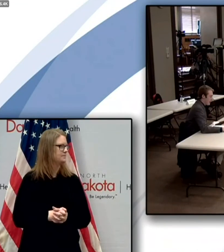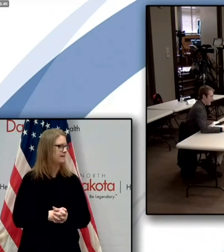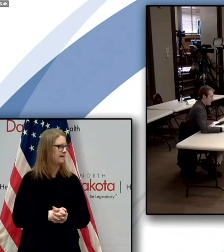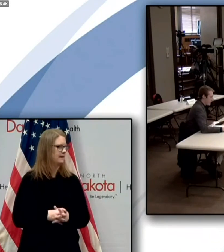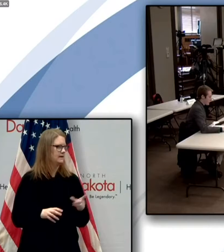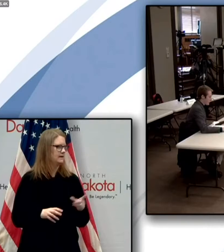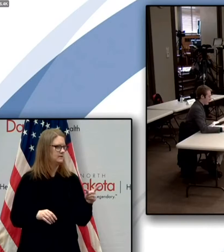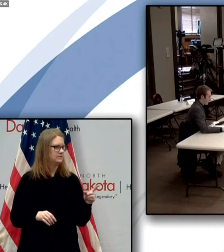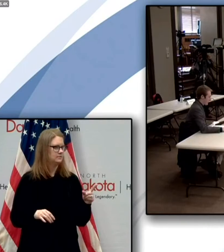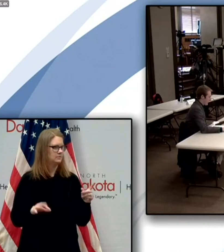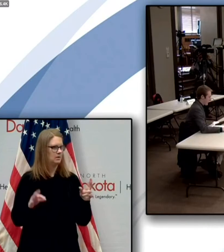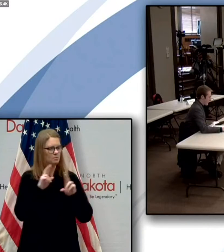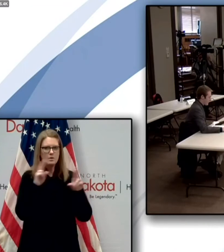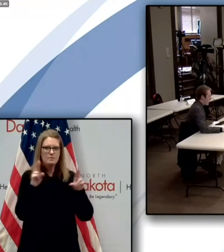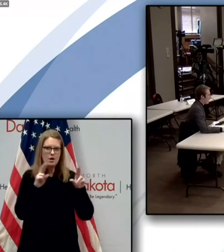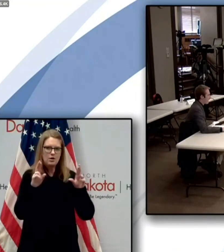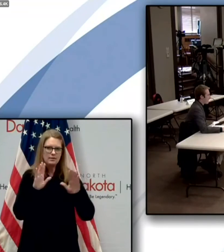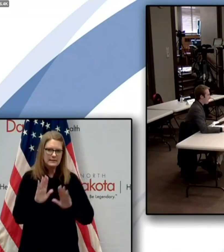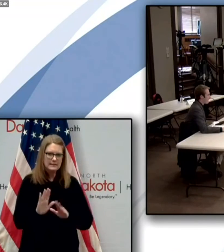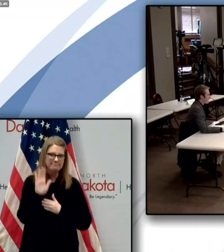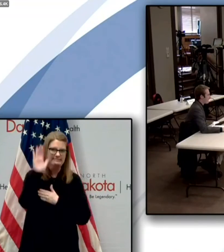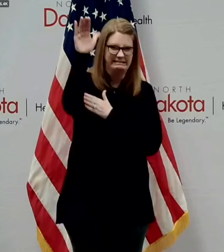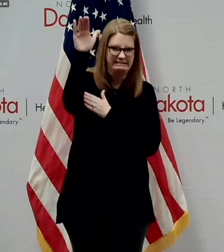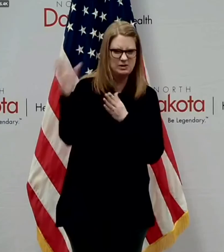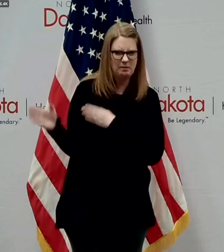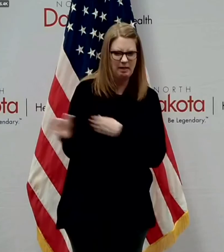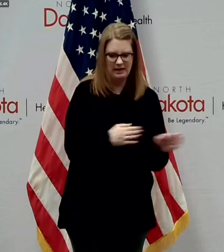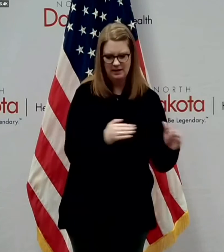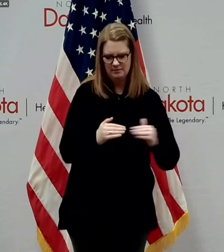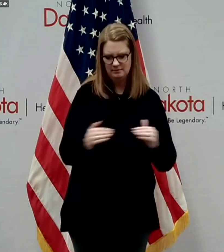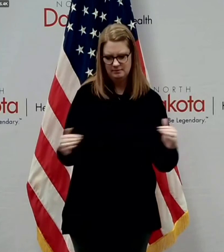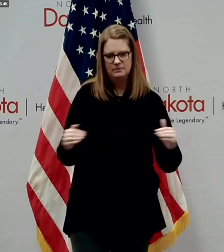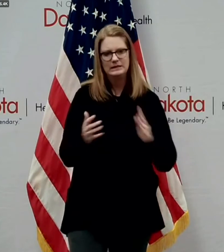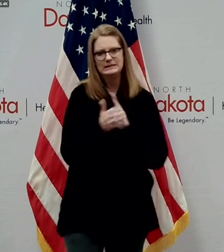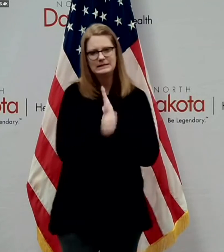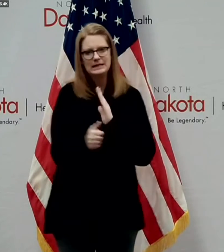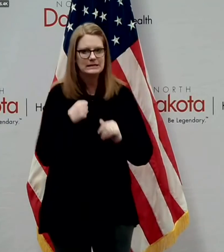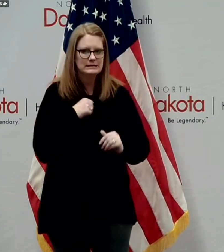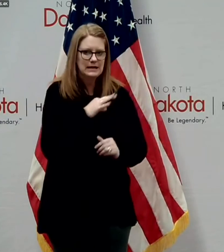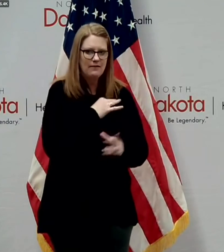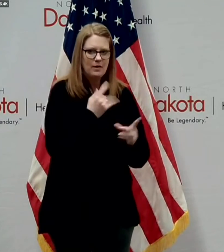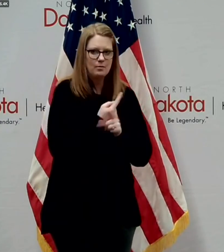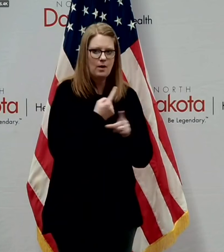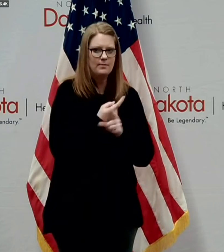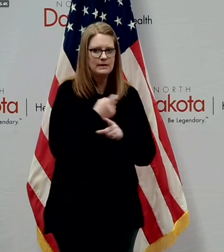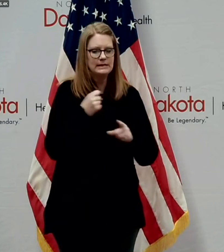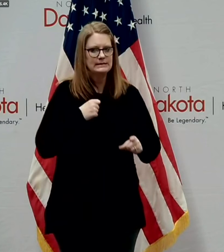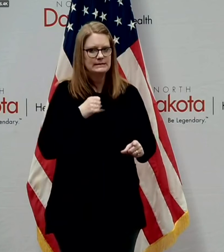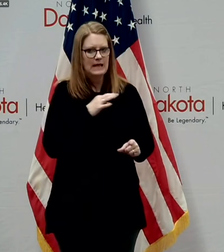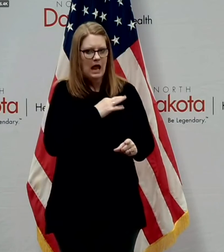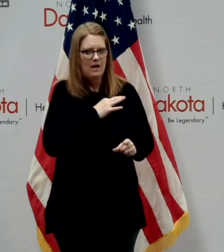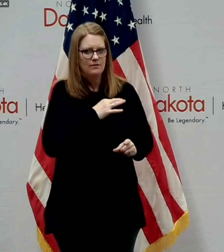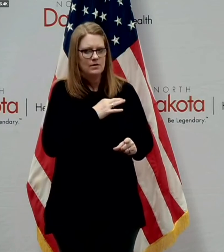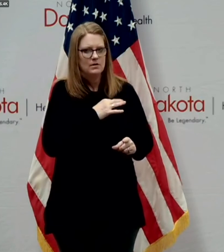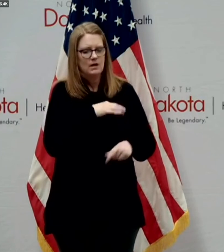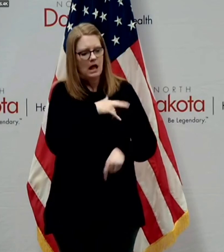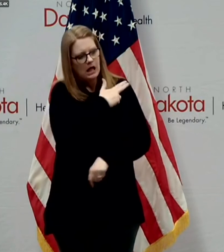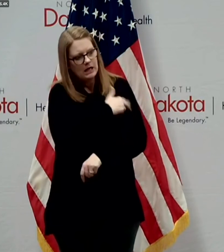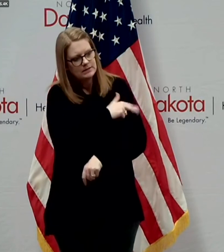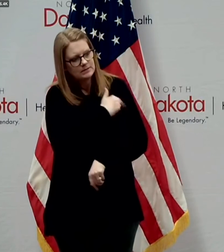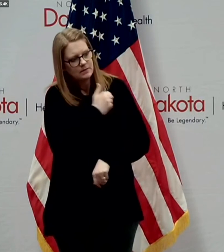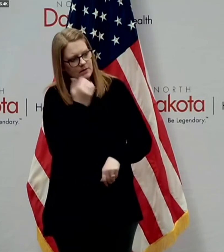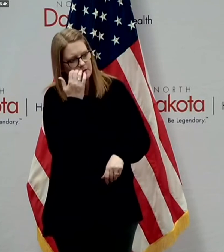Preparing these surge plans, and you're talking about having skilled staff and having properly staffed facilities, what role